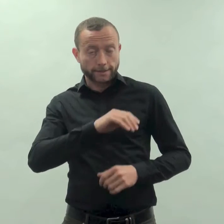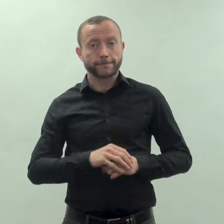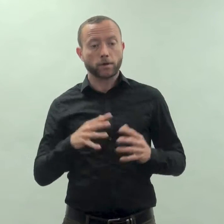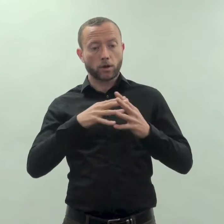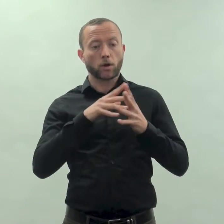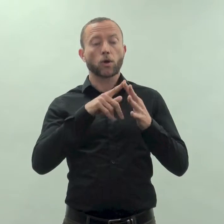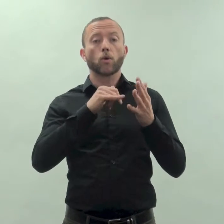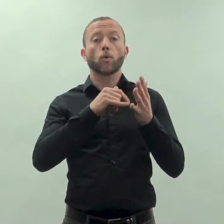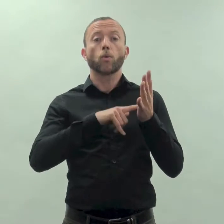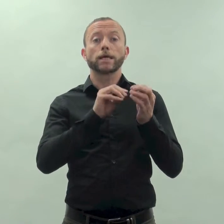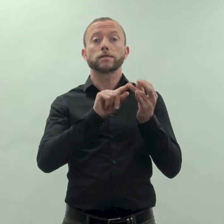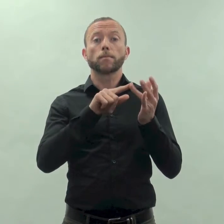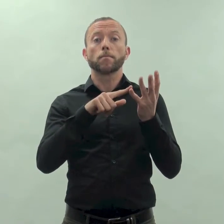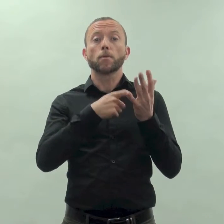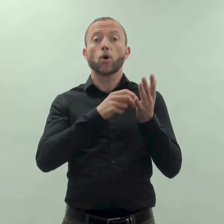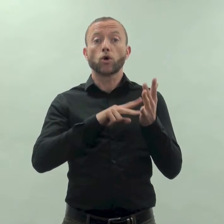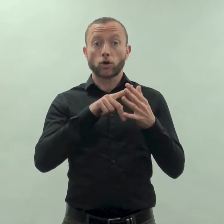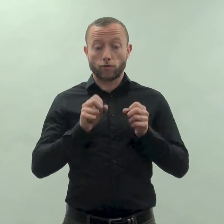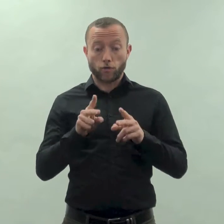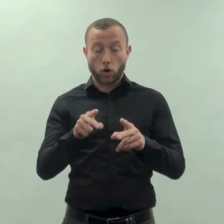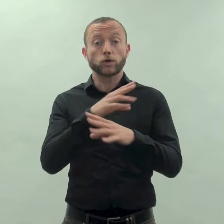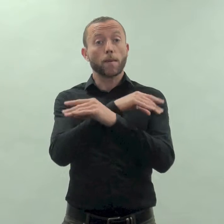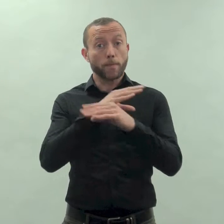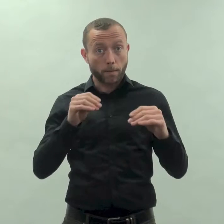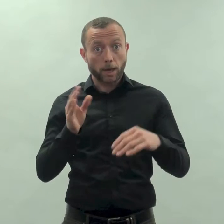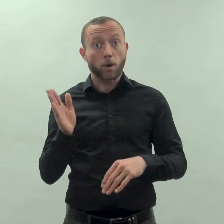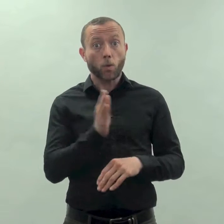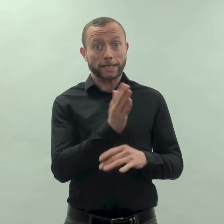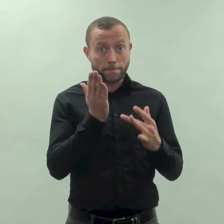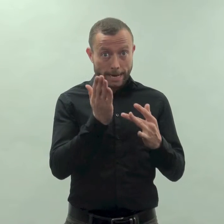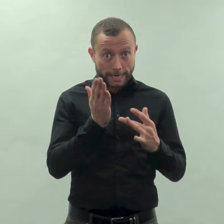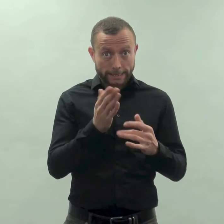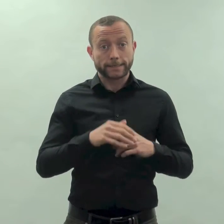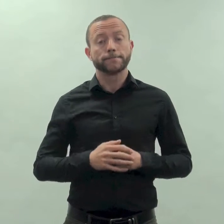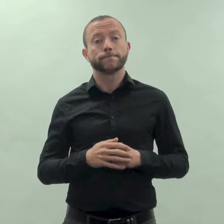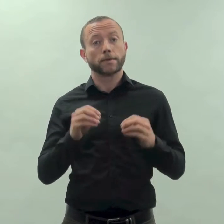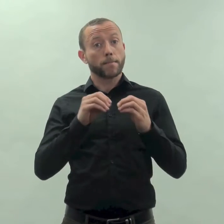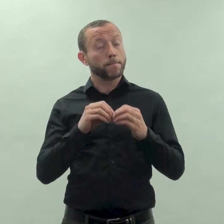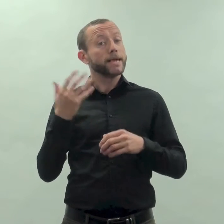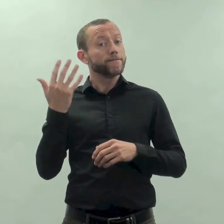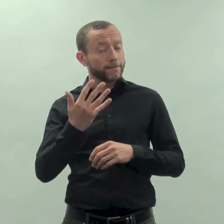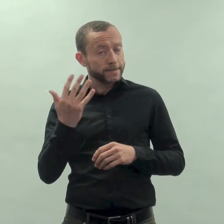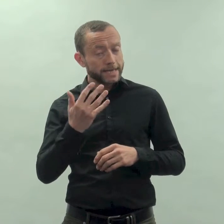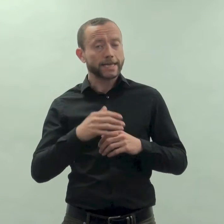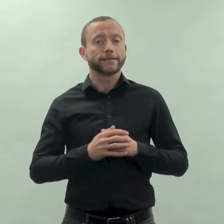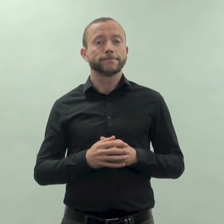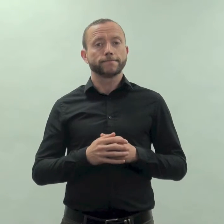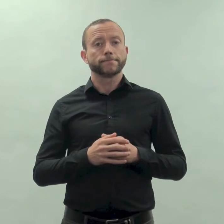Westbourne Road, Birmingham, West Midlands, B15 3TR.